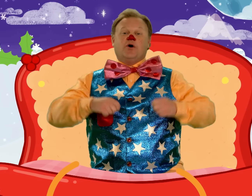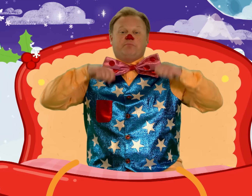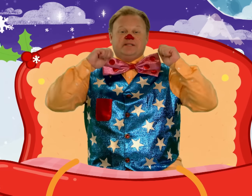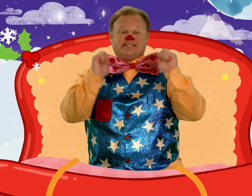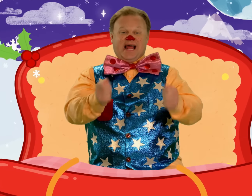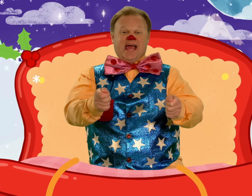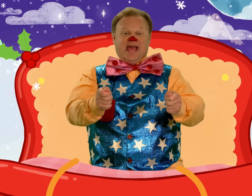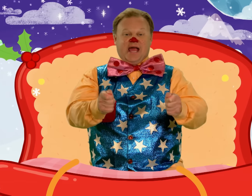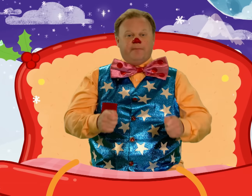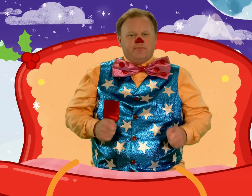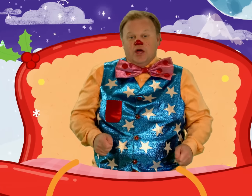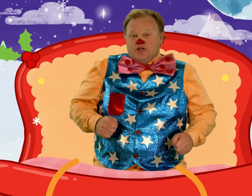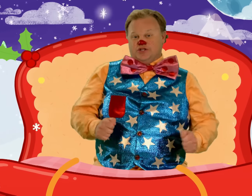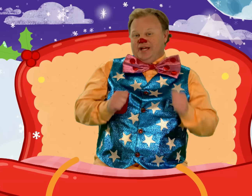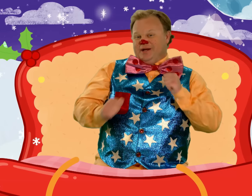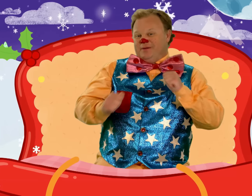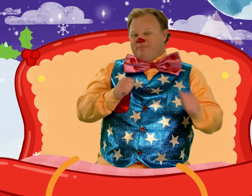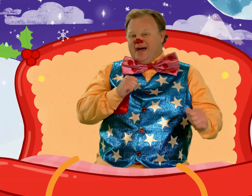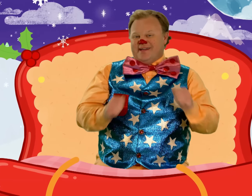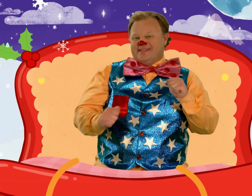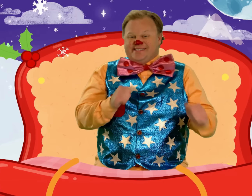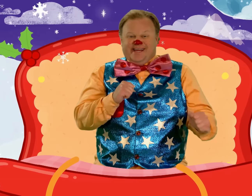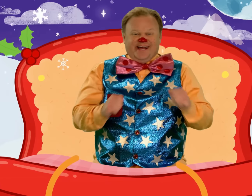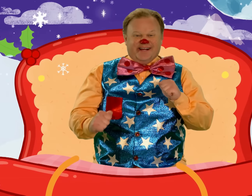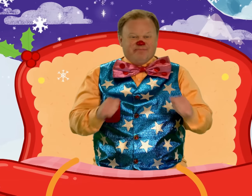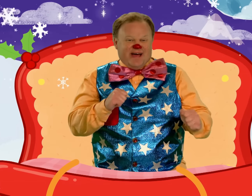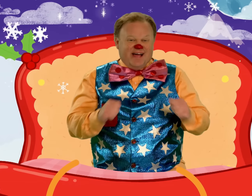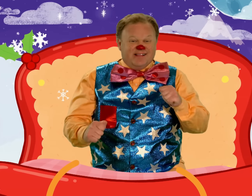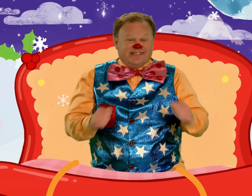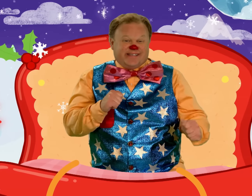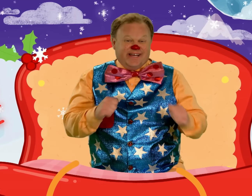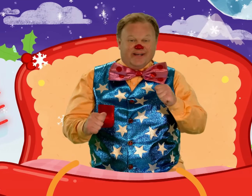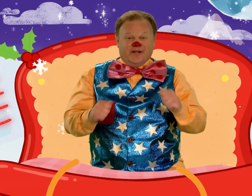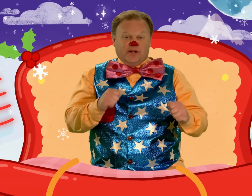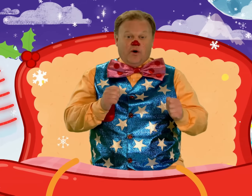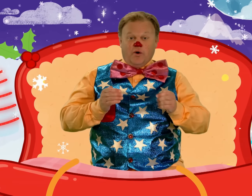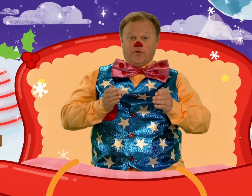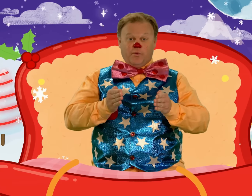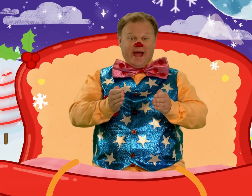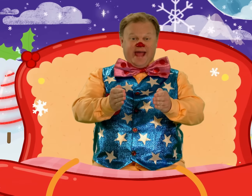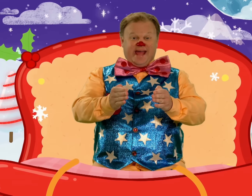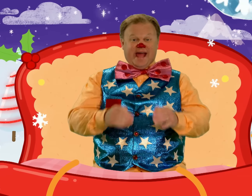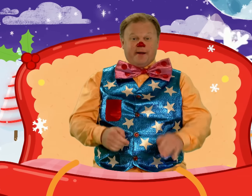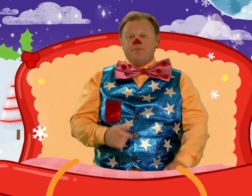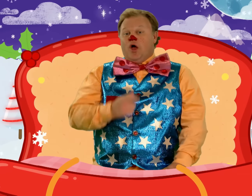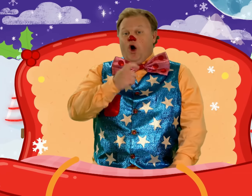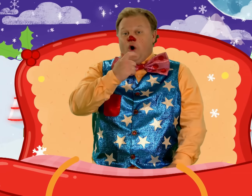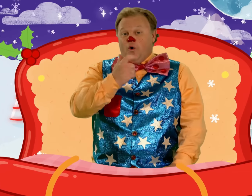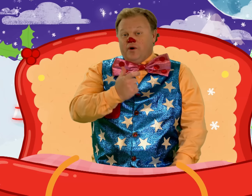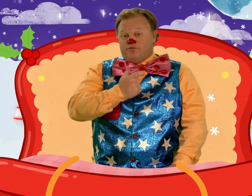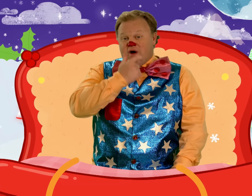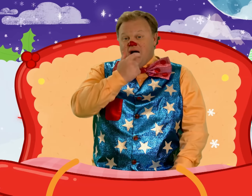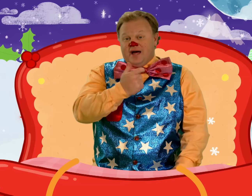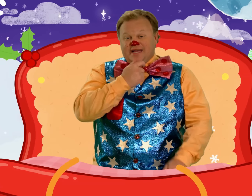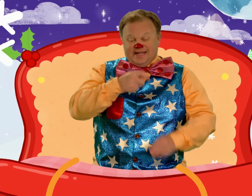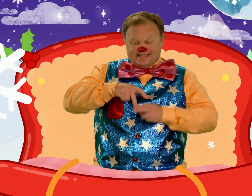open sleigh. Jingle bells, jingle bells, jingle all the way. Oh, what fun it is